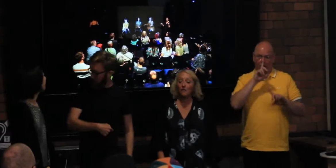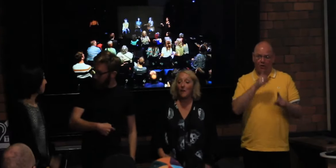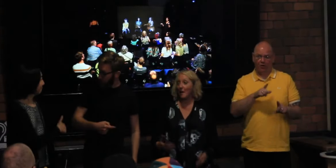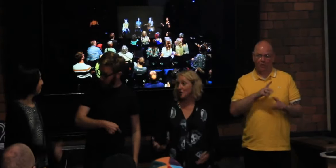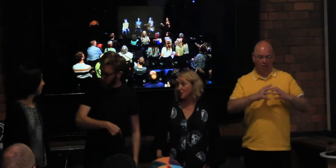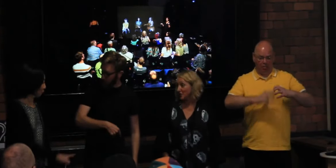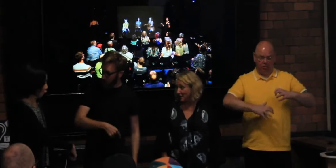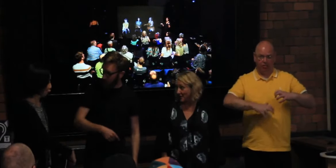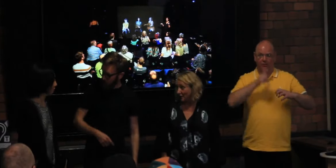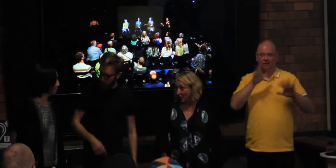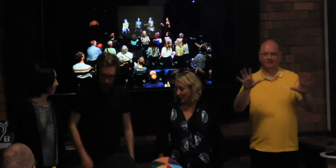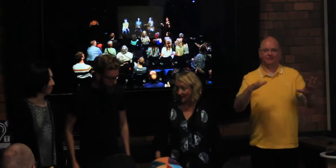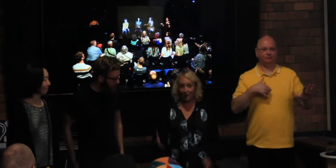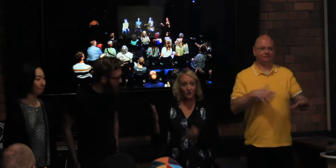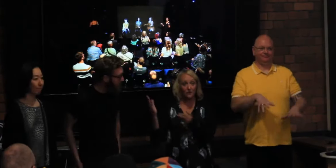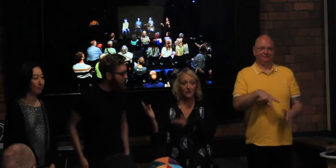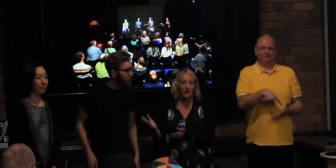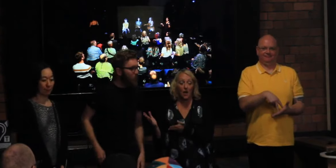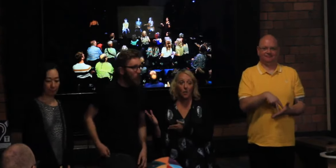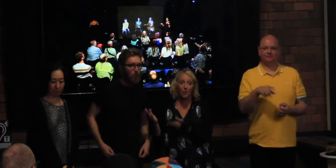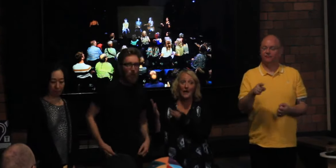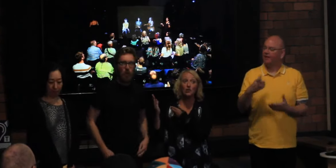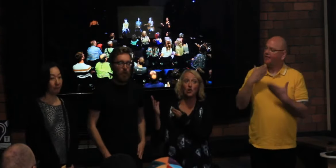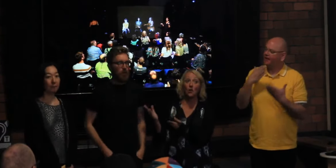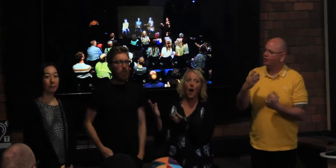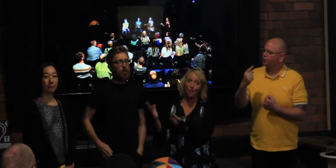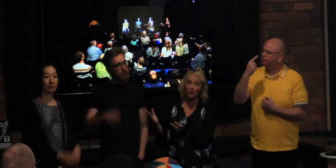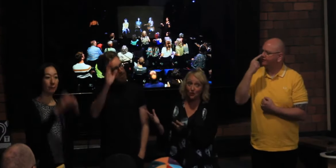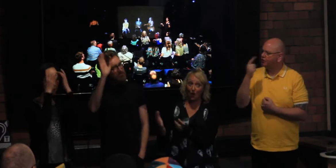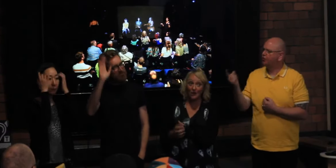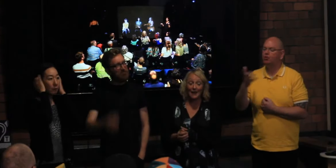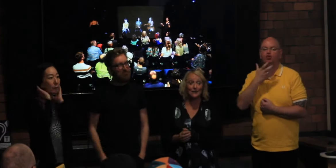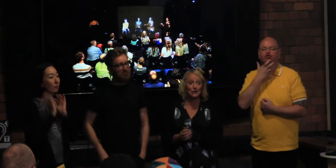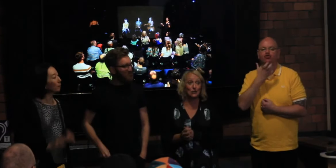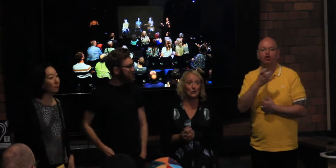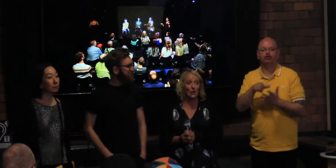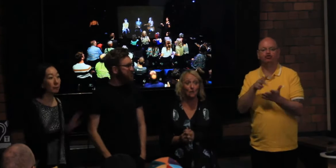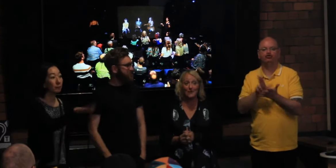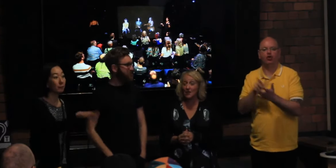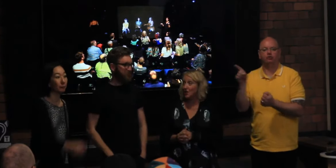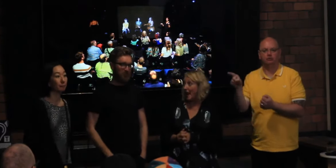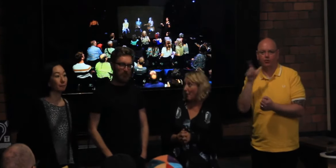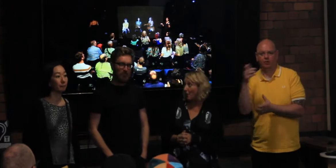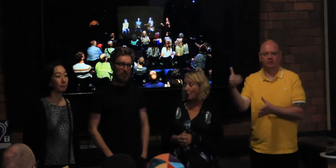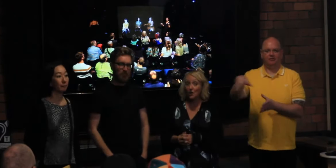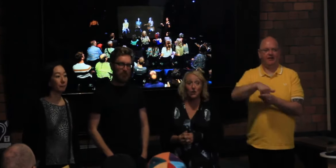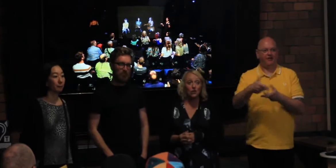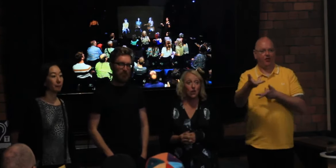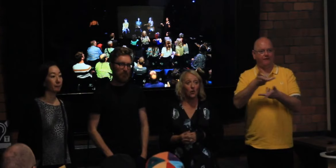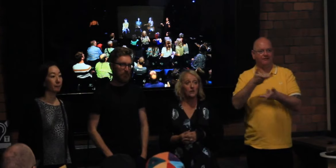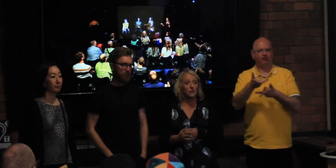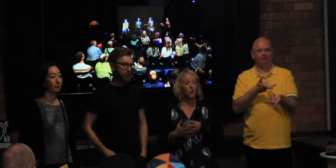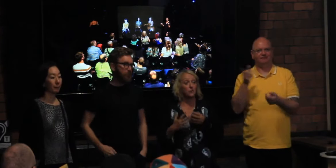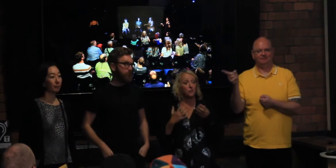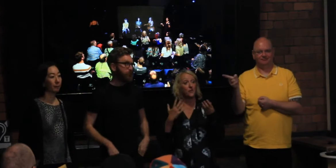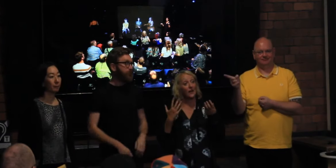Thank you very much, Chisato. As ever, we're bringing John Armstrong into the conversation now. John